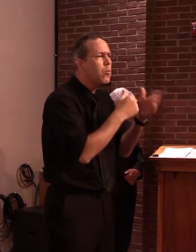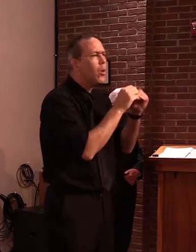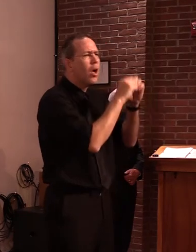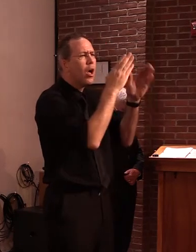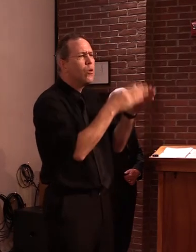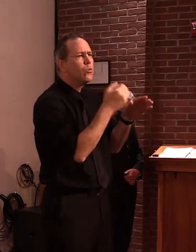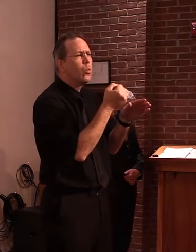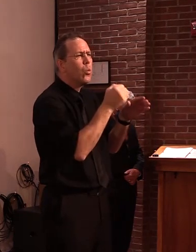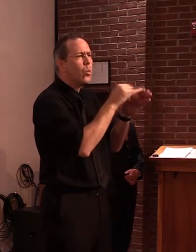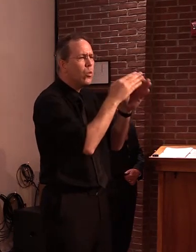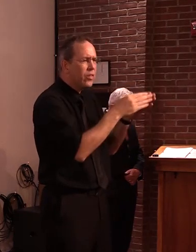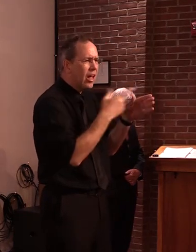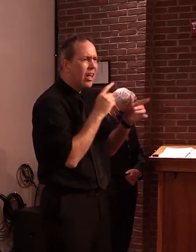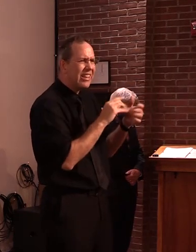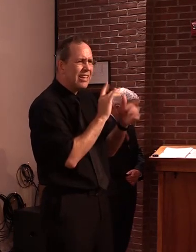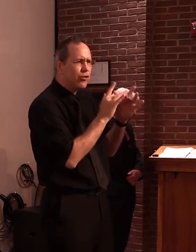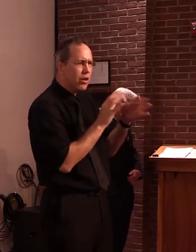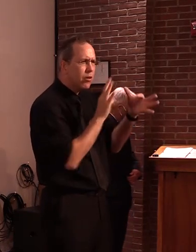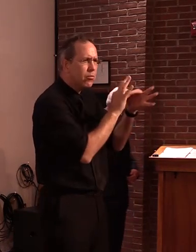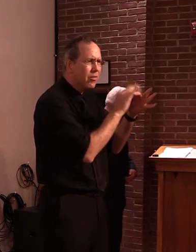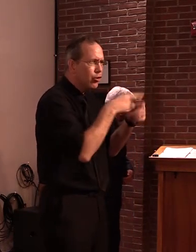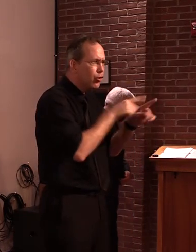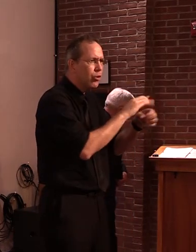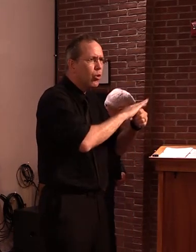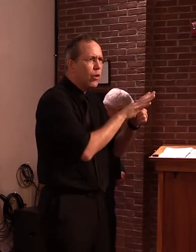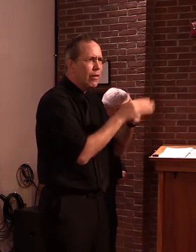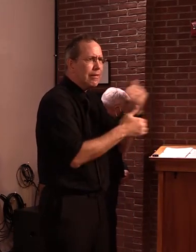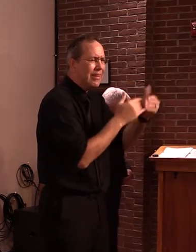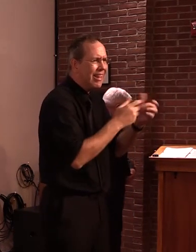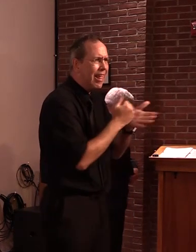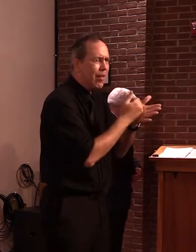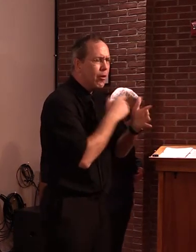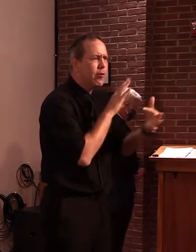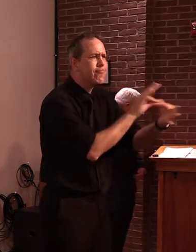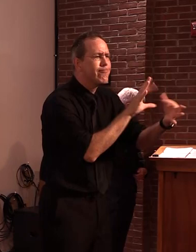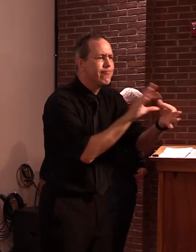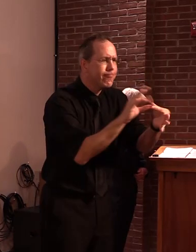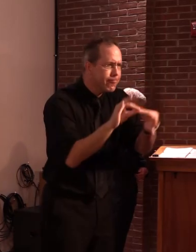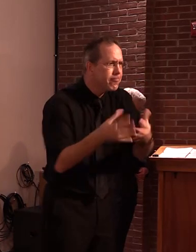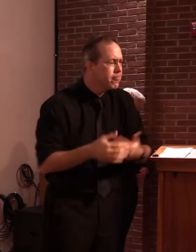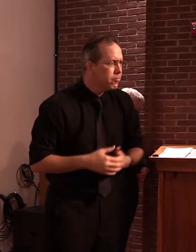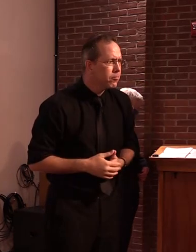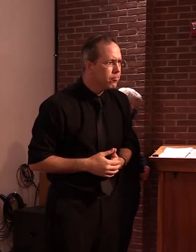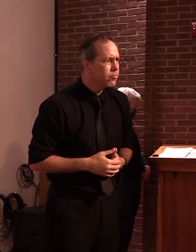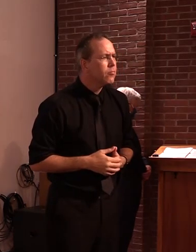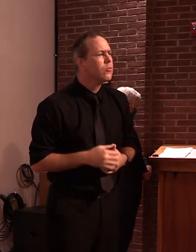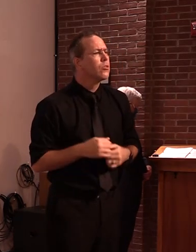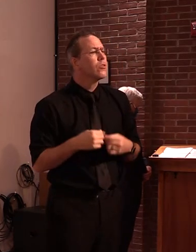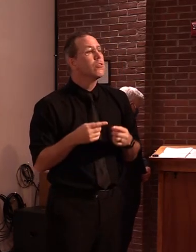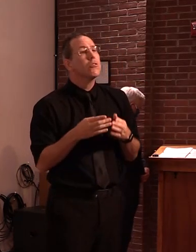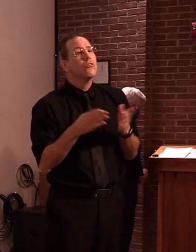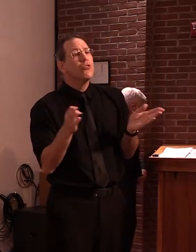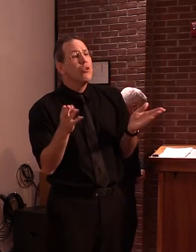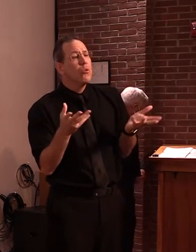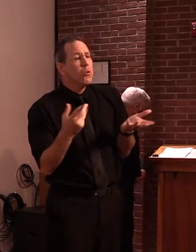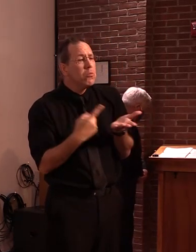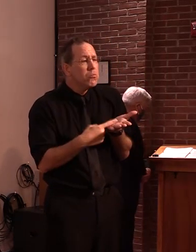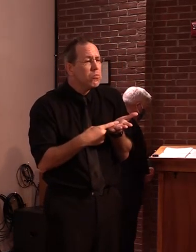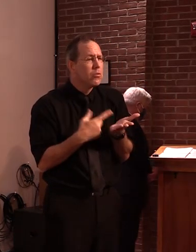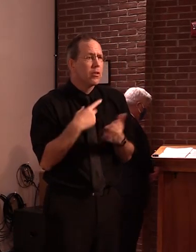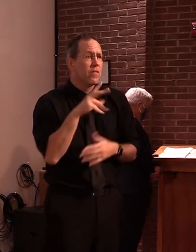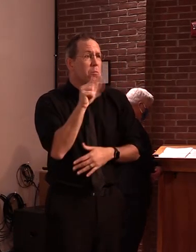the COVID-19 crisis. But the overall picture of Vermont's connectivity will still